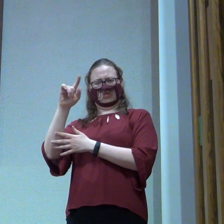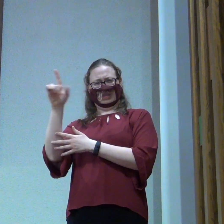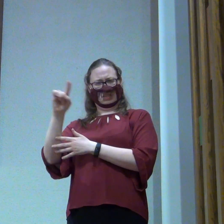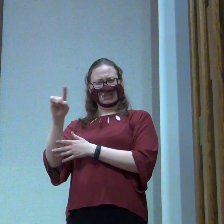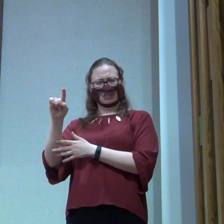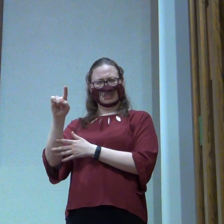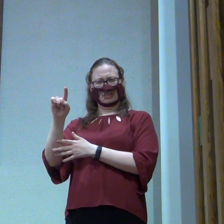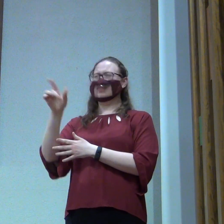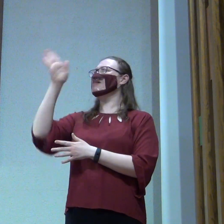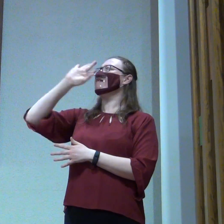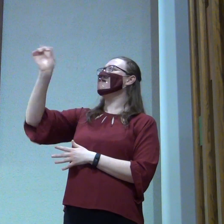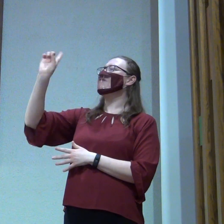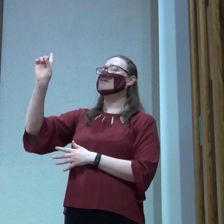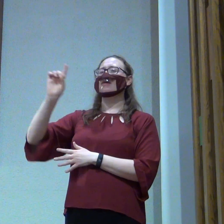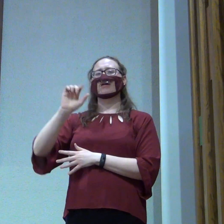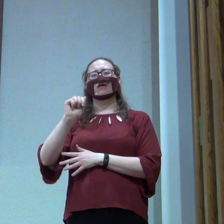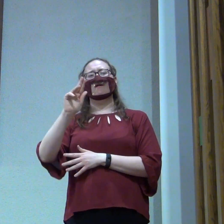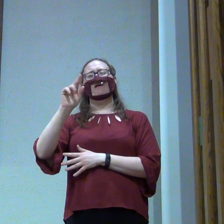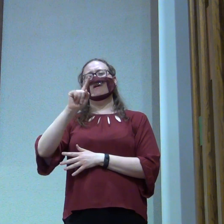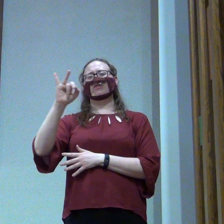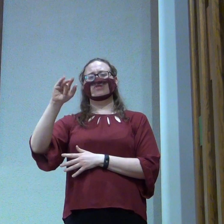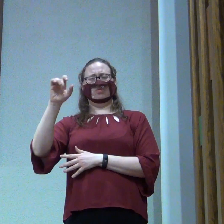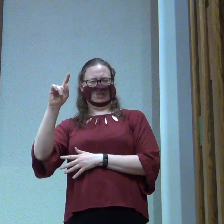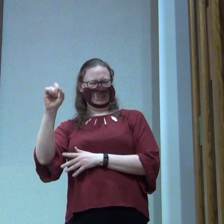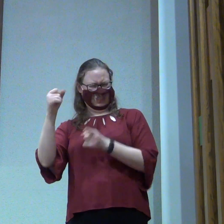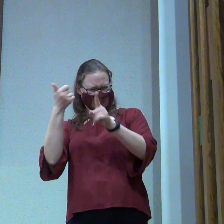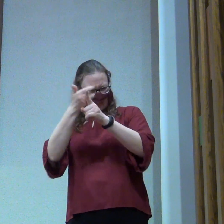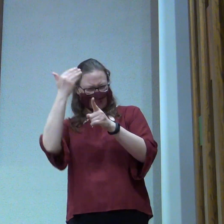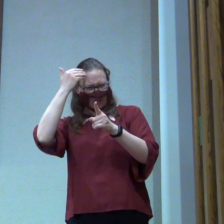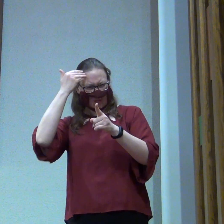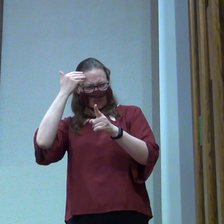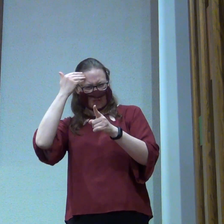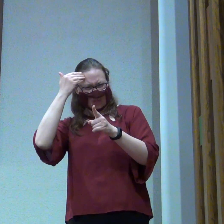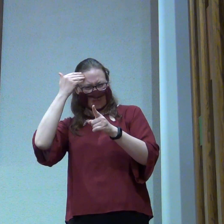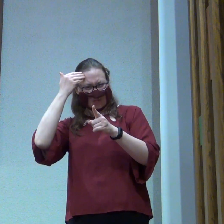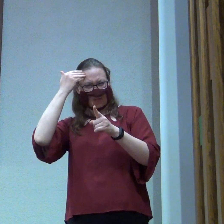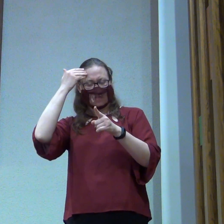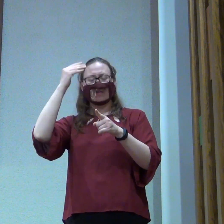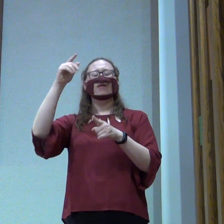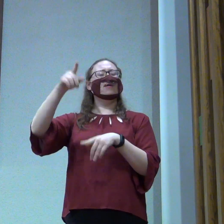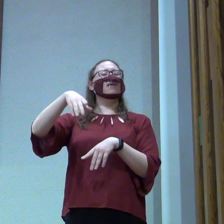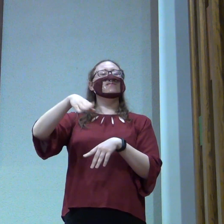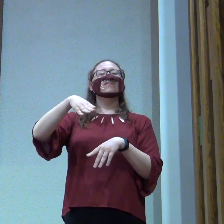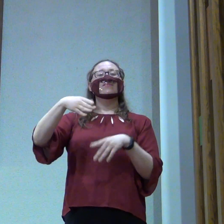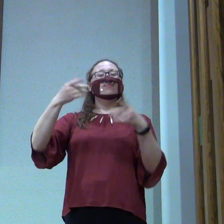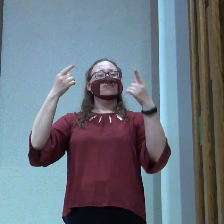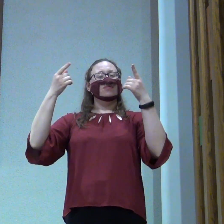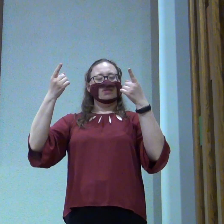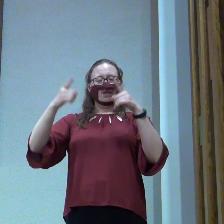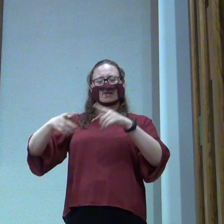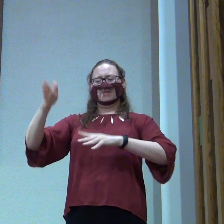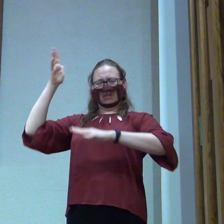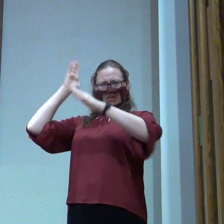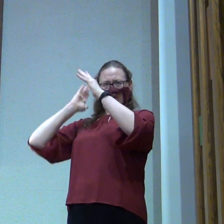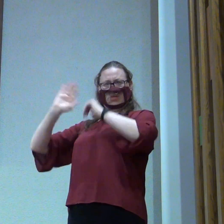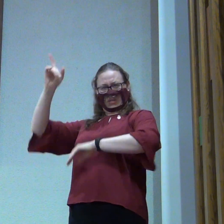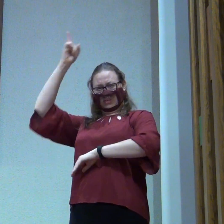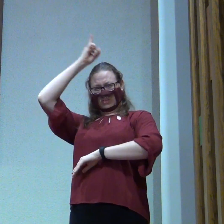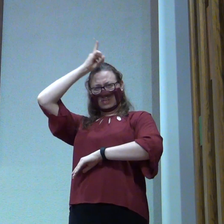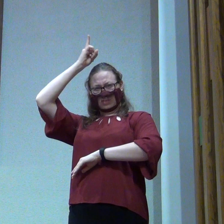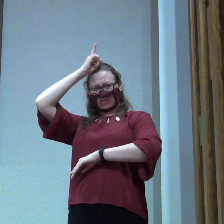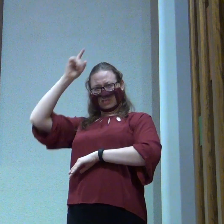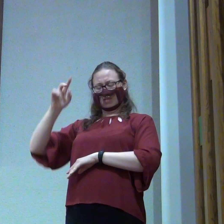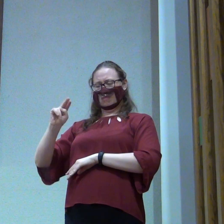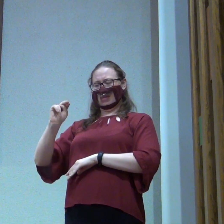Auschwitz, you may recall, was one of the prison camps that the Nazis ran and used